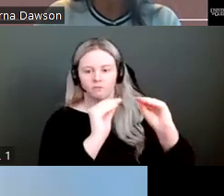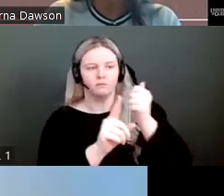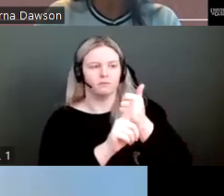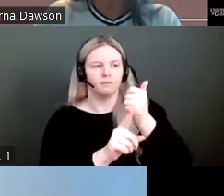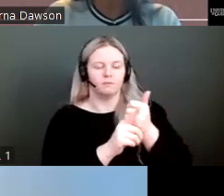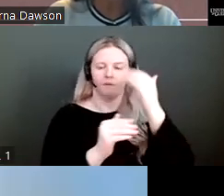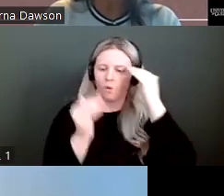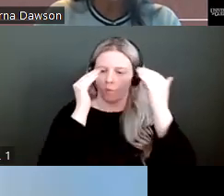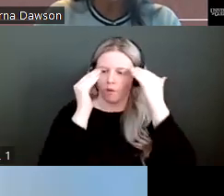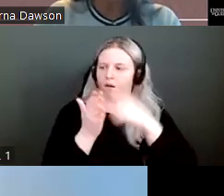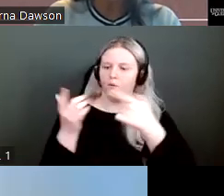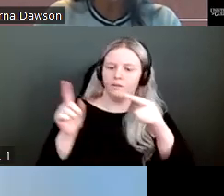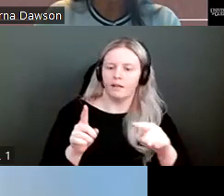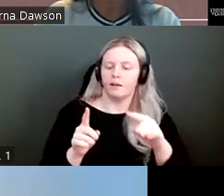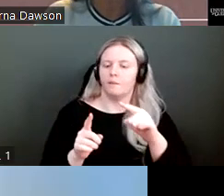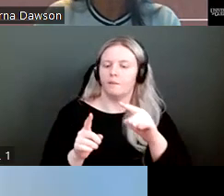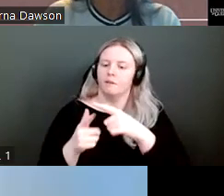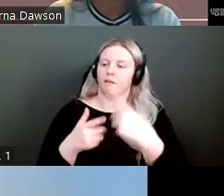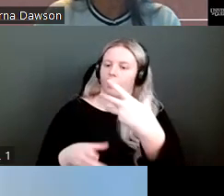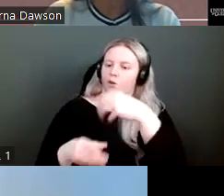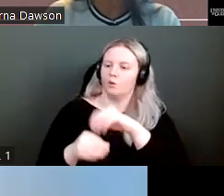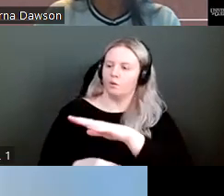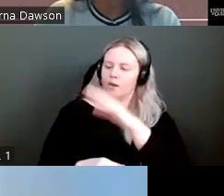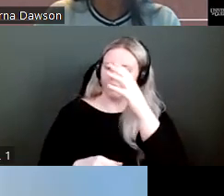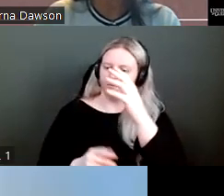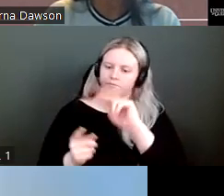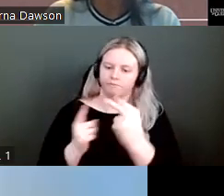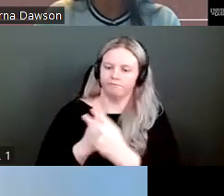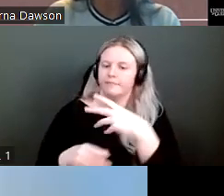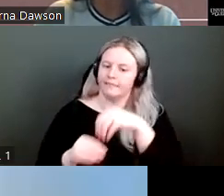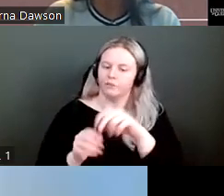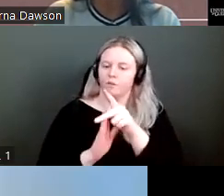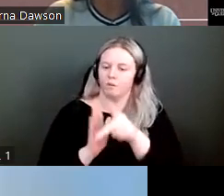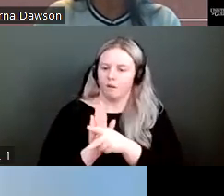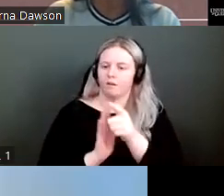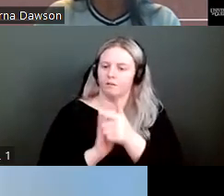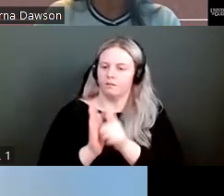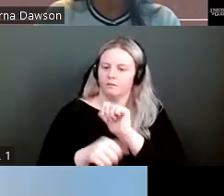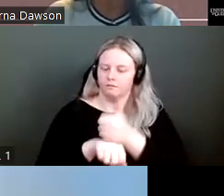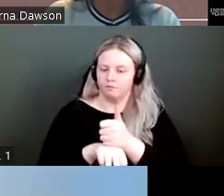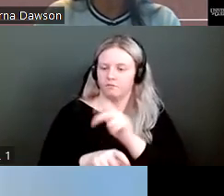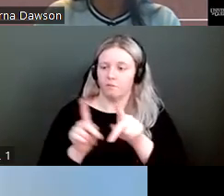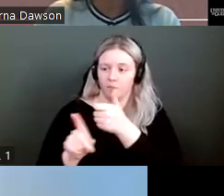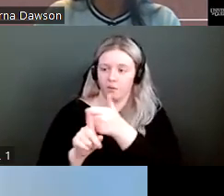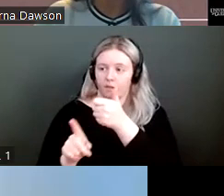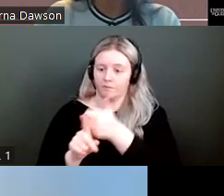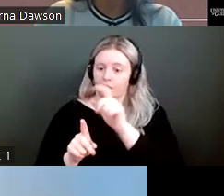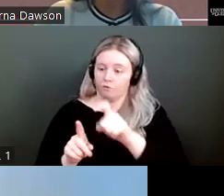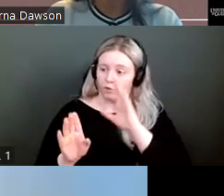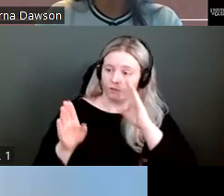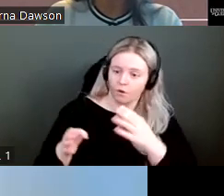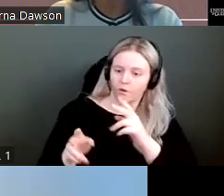hierarchies of worthy subjects, those who do and do not deserve attention, which often leaves